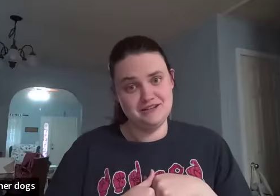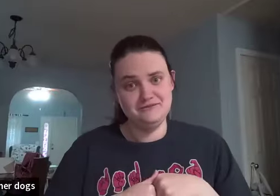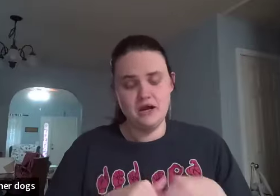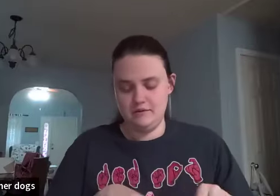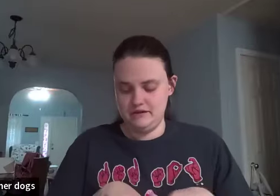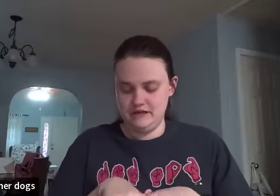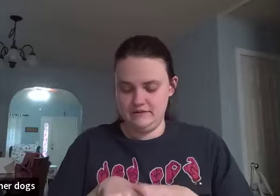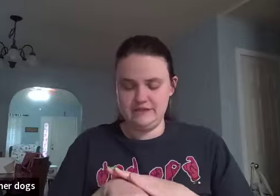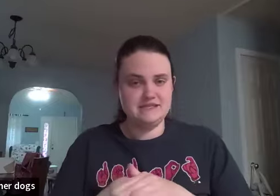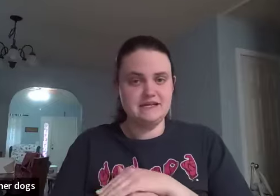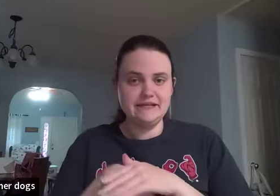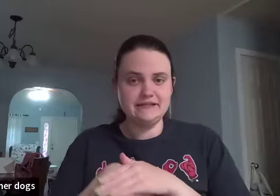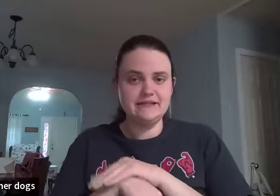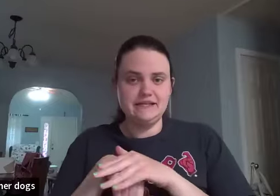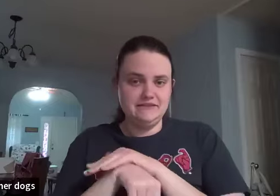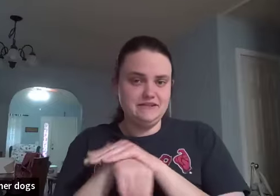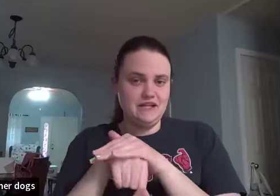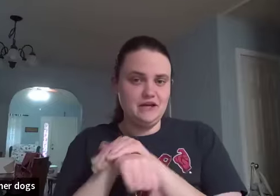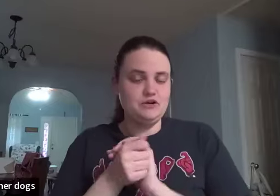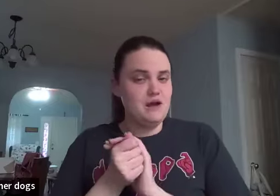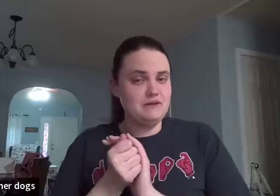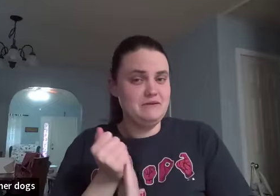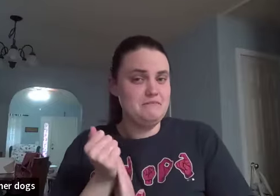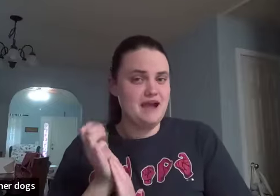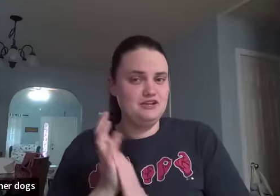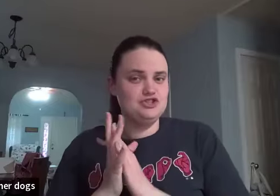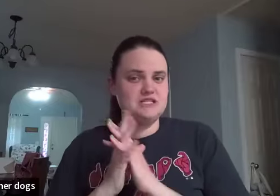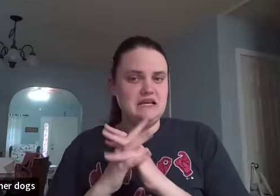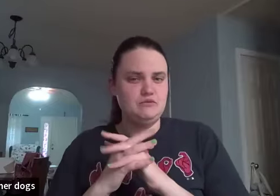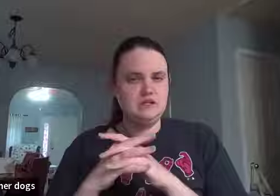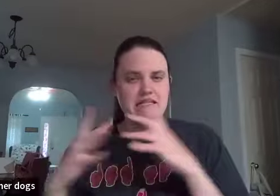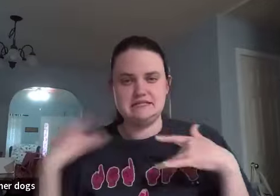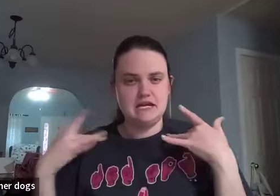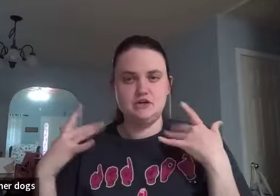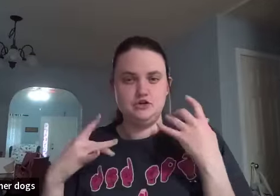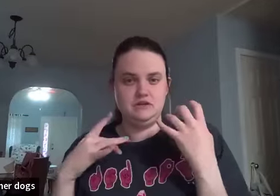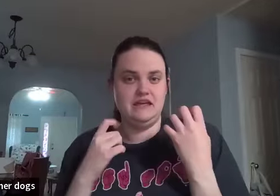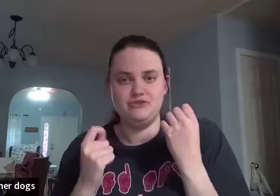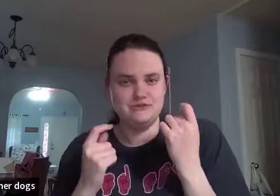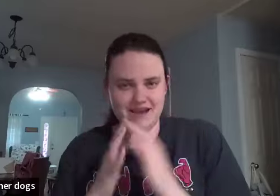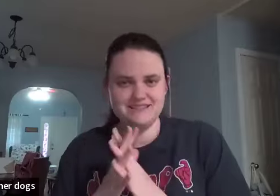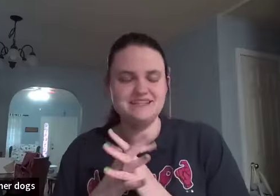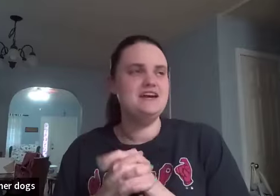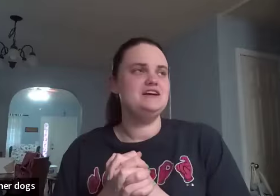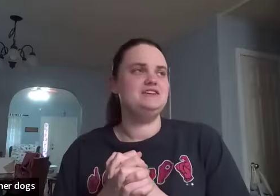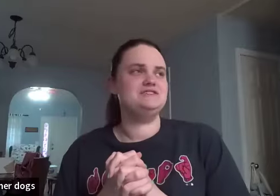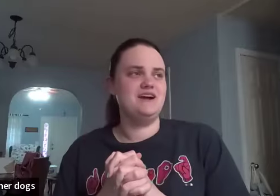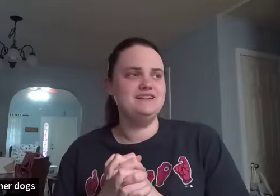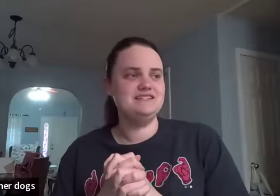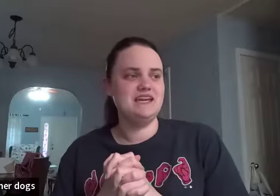yourself when signing. Even like when you're not really even mad, you're just like really excited or you're really enthusiastic, your signs